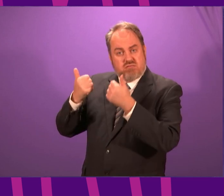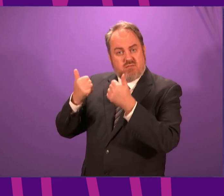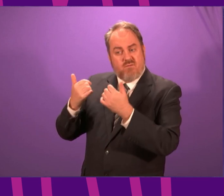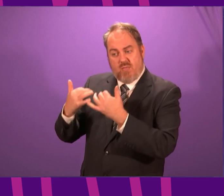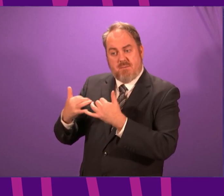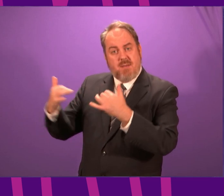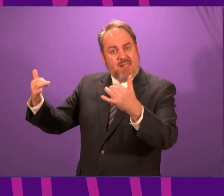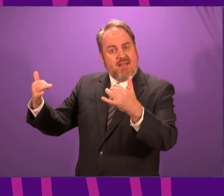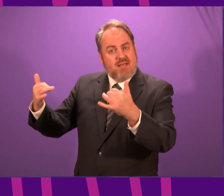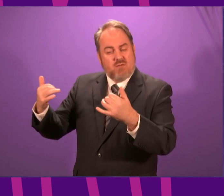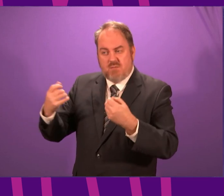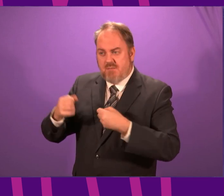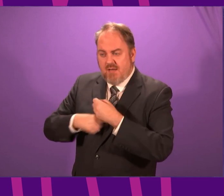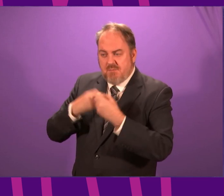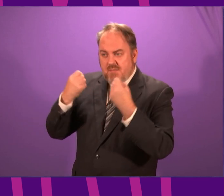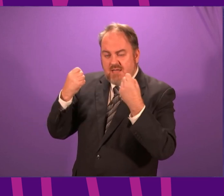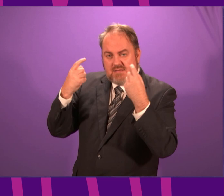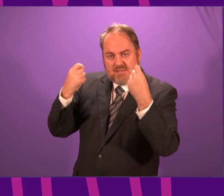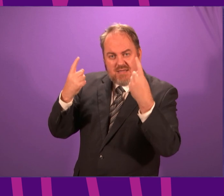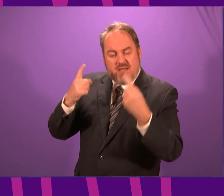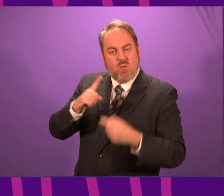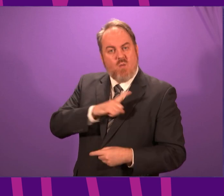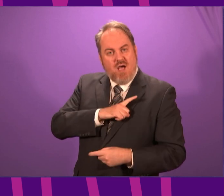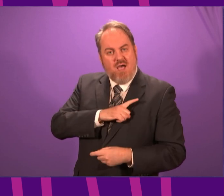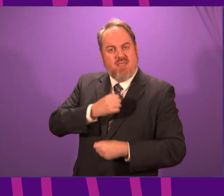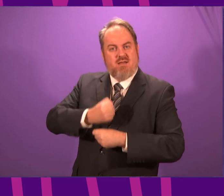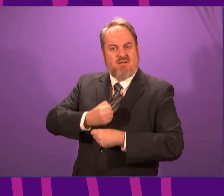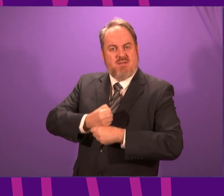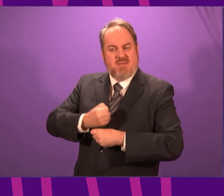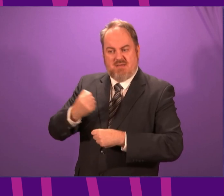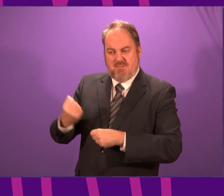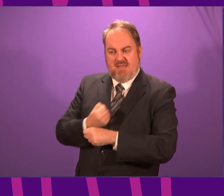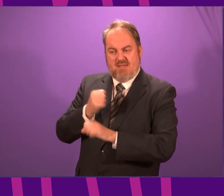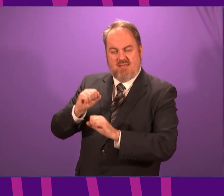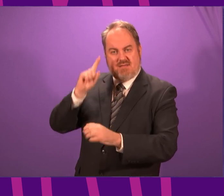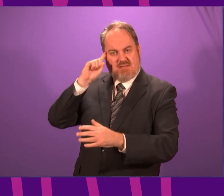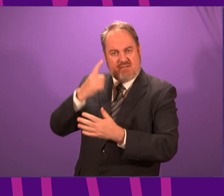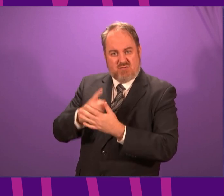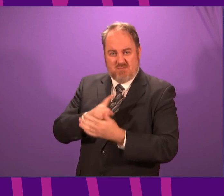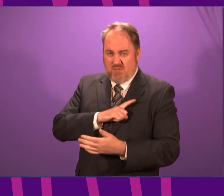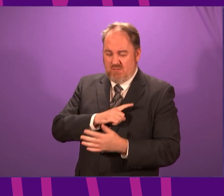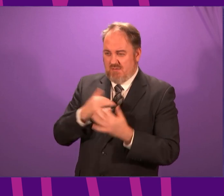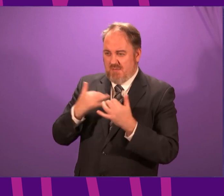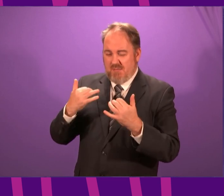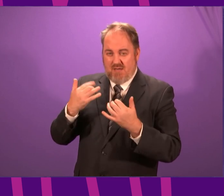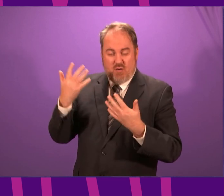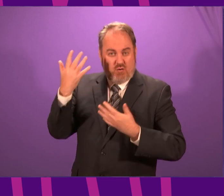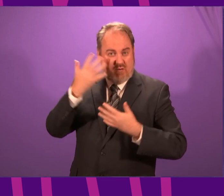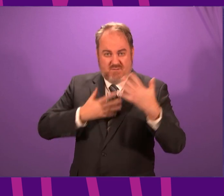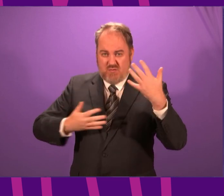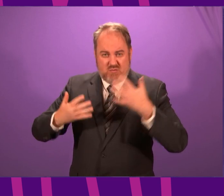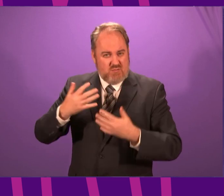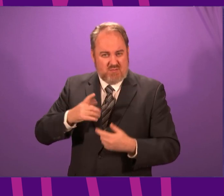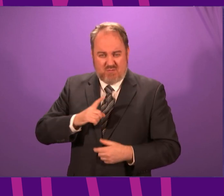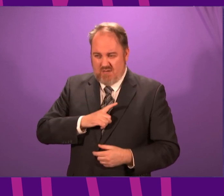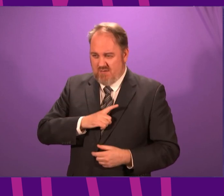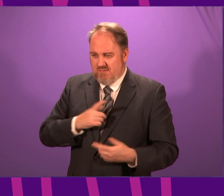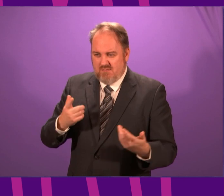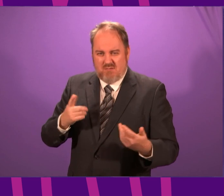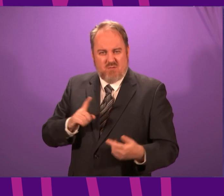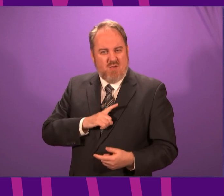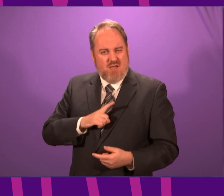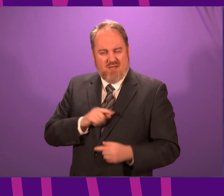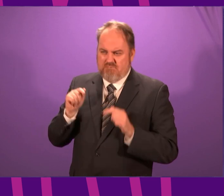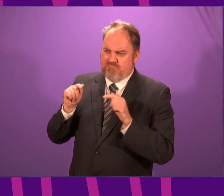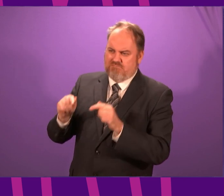be more aware, because obviously the public are still confused, and I don't know whether or not hospitality, is